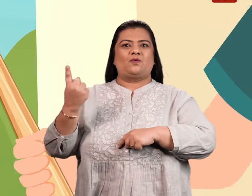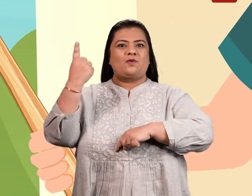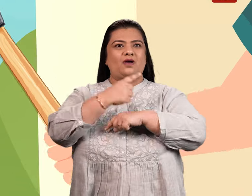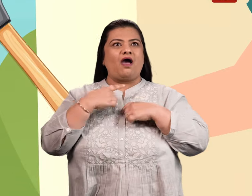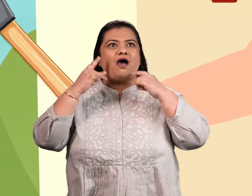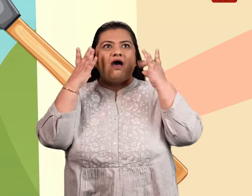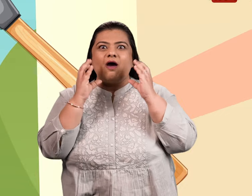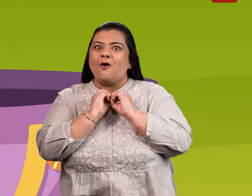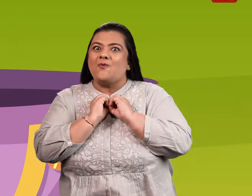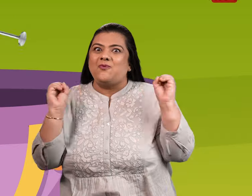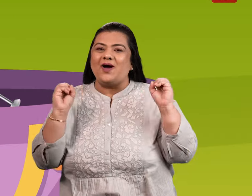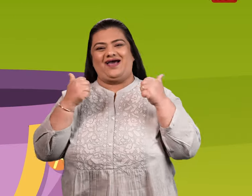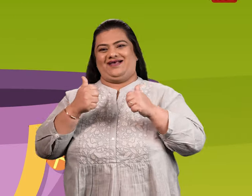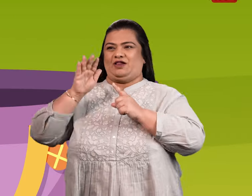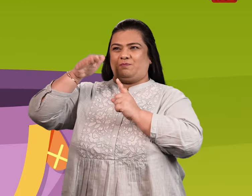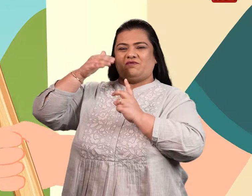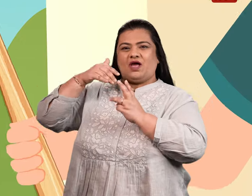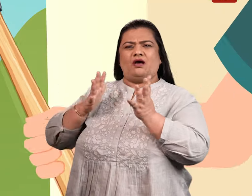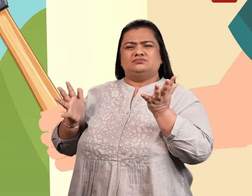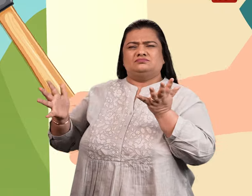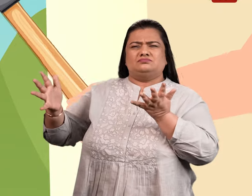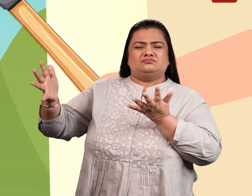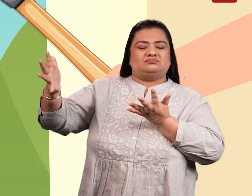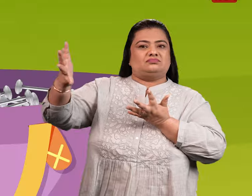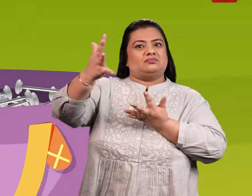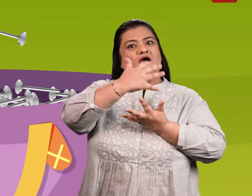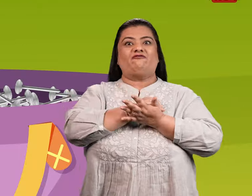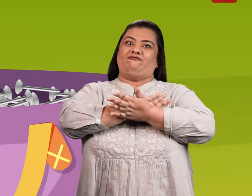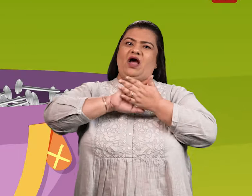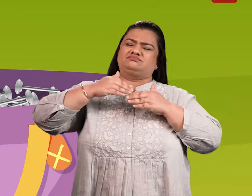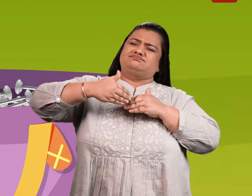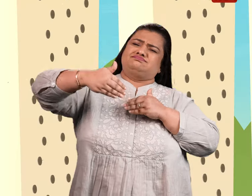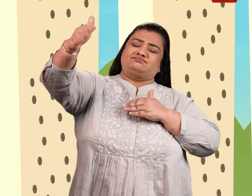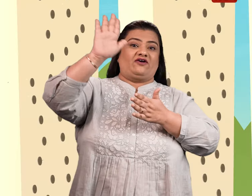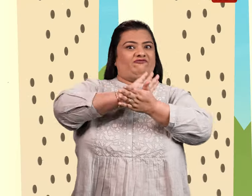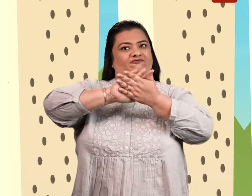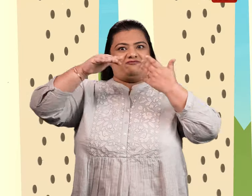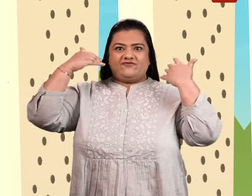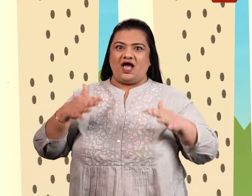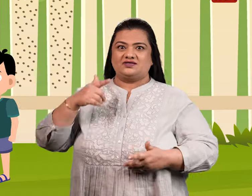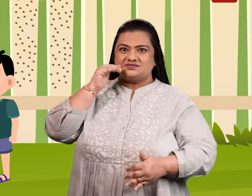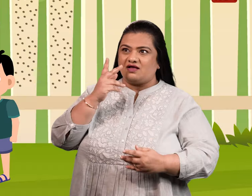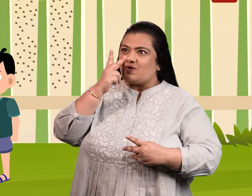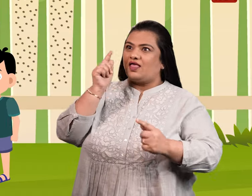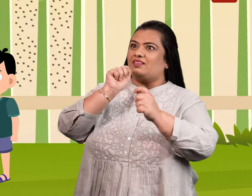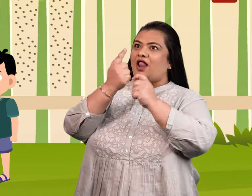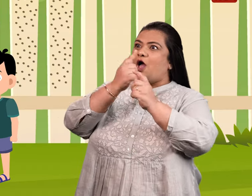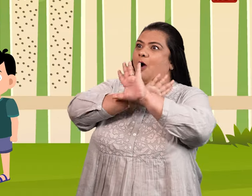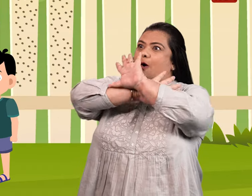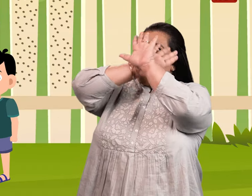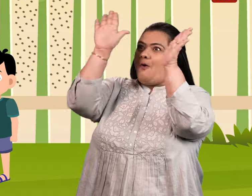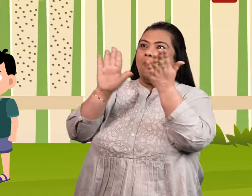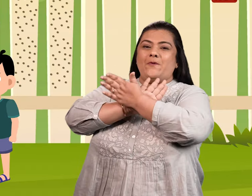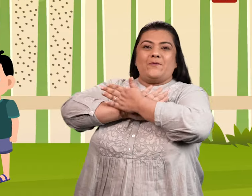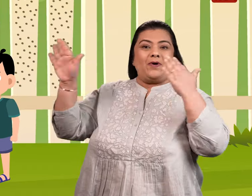get angry, he removed one nail. Like this, he removed all the nails from the fence.